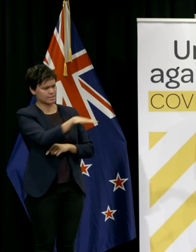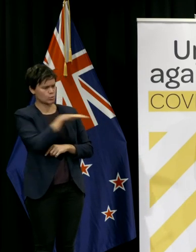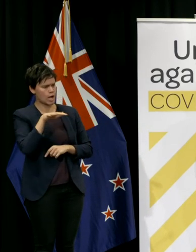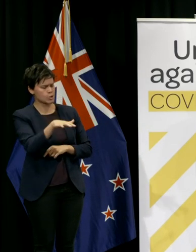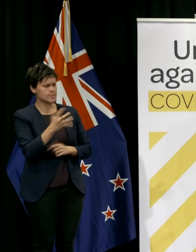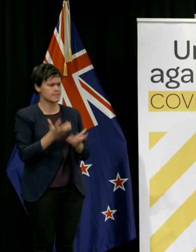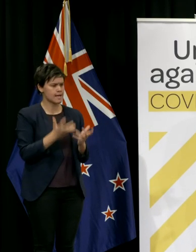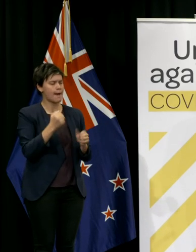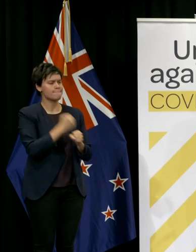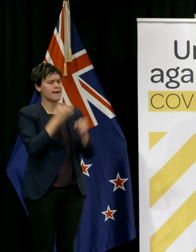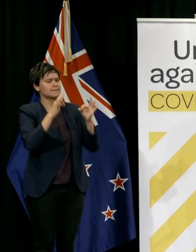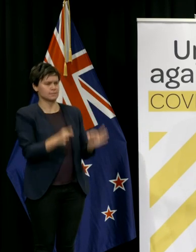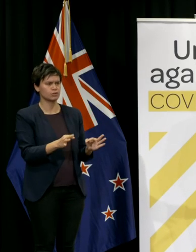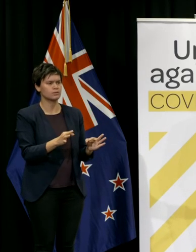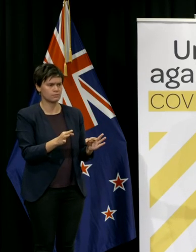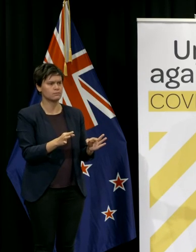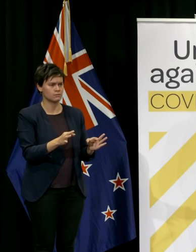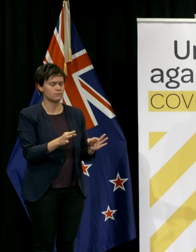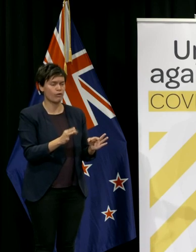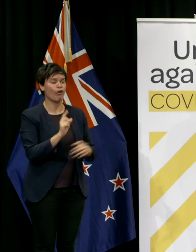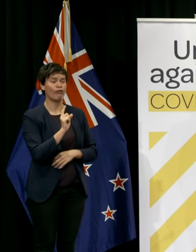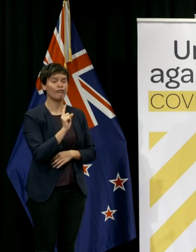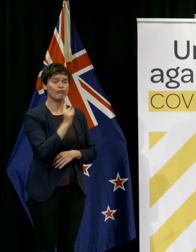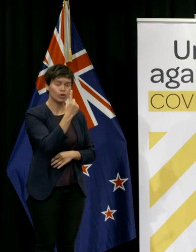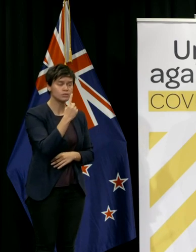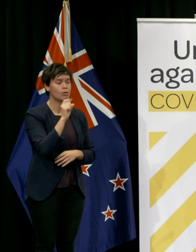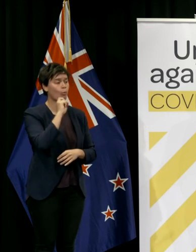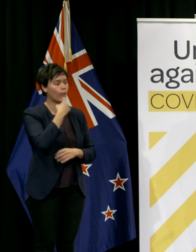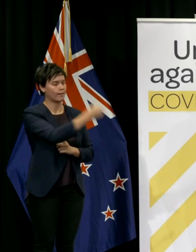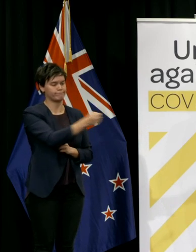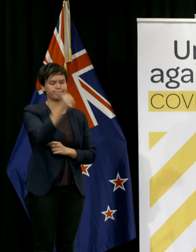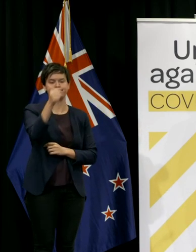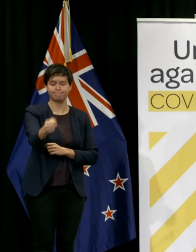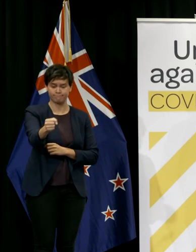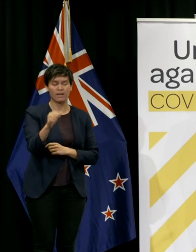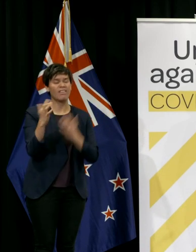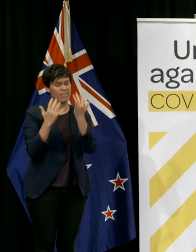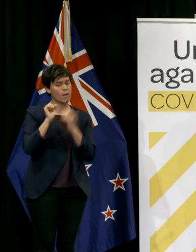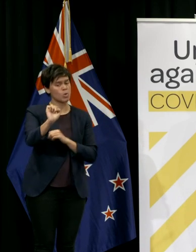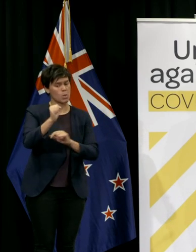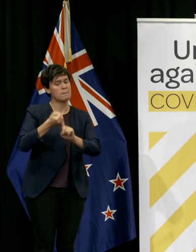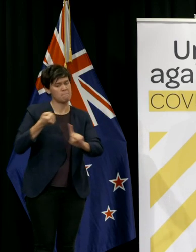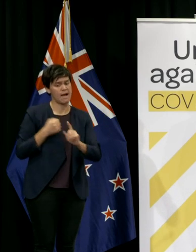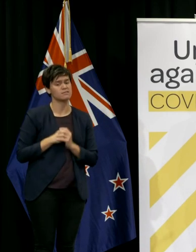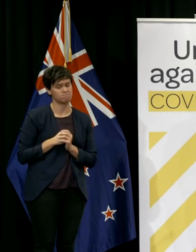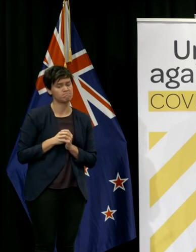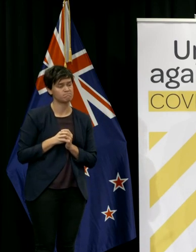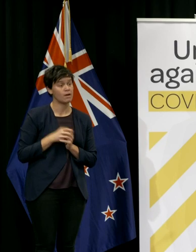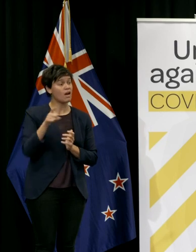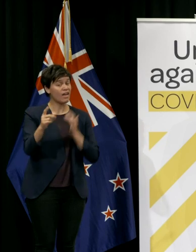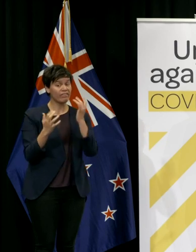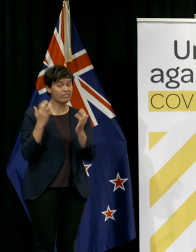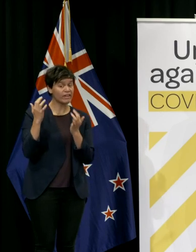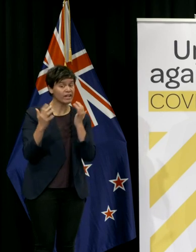for offences once they've contemplated life and the impact of their decision. We often let them go without charge.